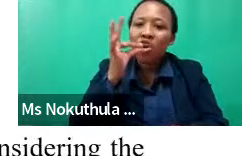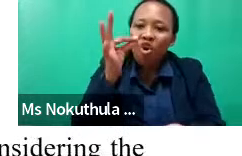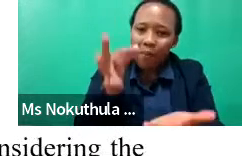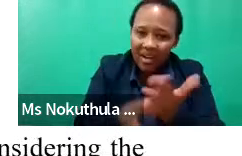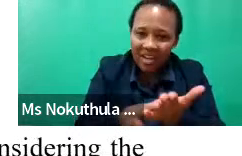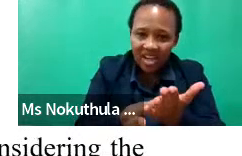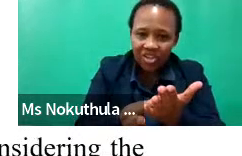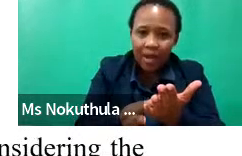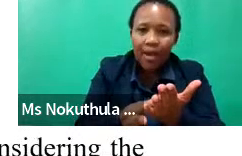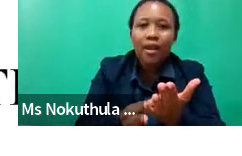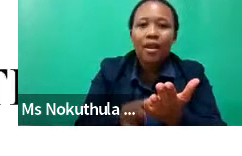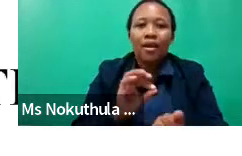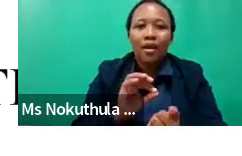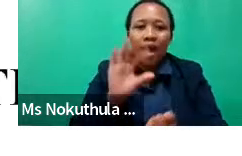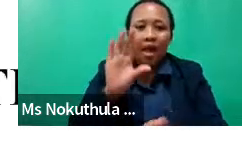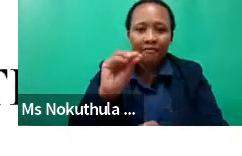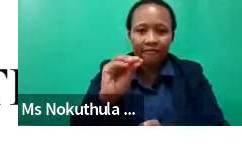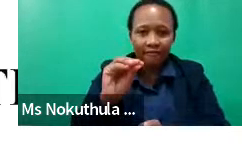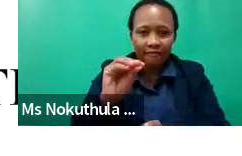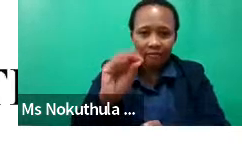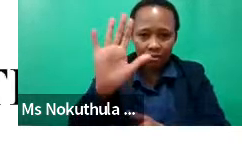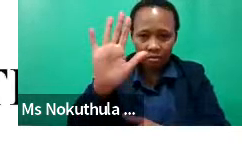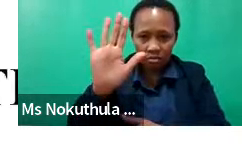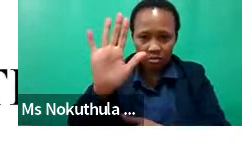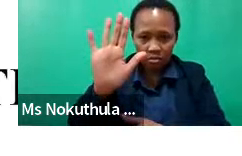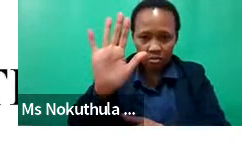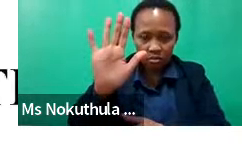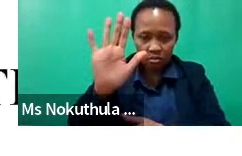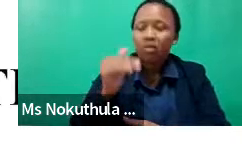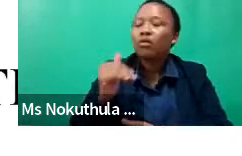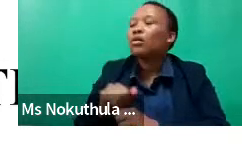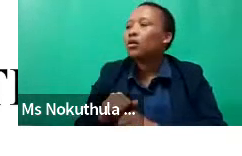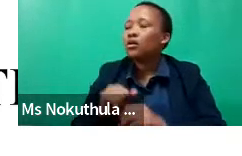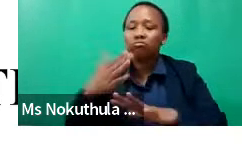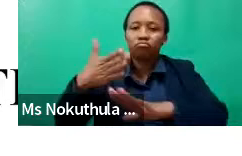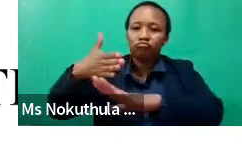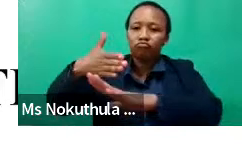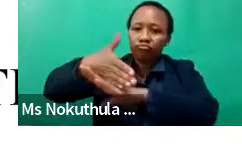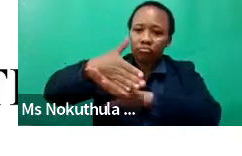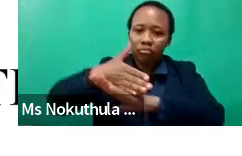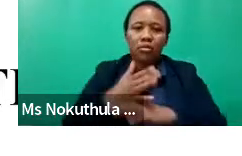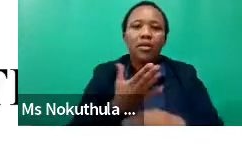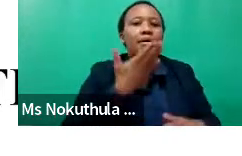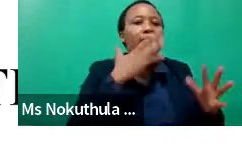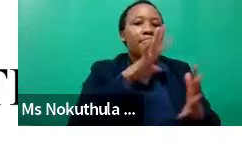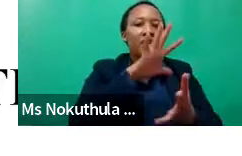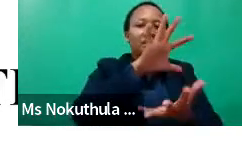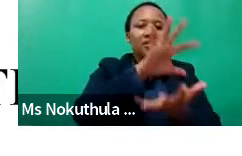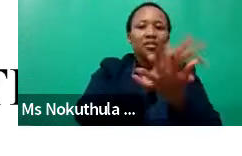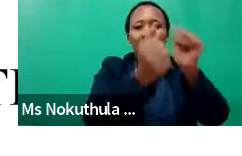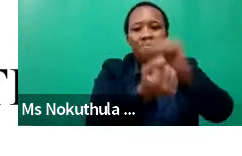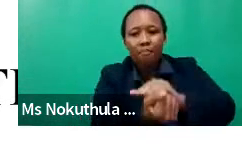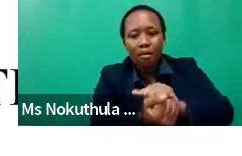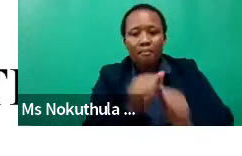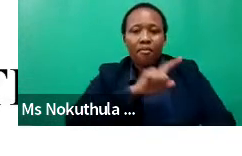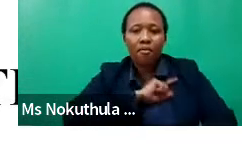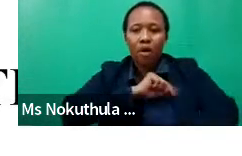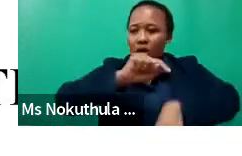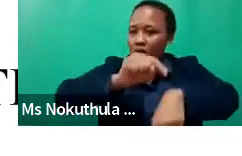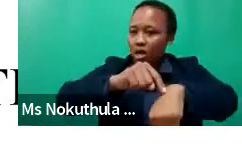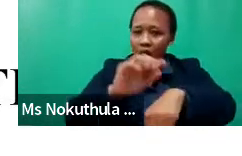Conclusion and recommendation. Slide Dr. 29. Ayeni, please wrap up. Time is not on our side.